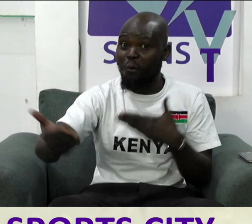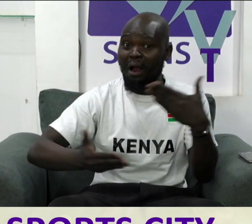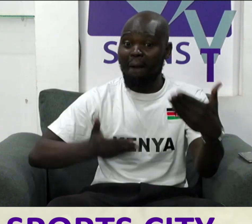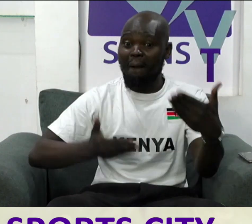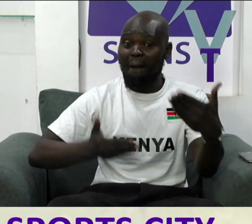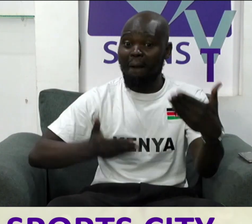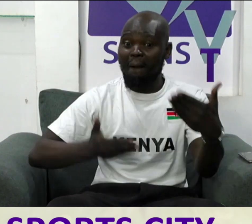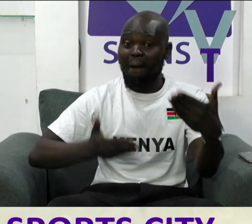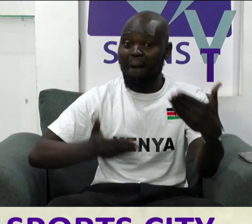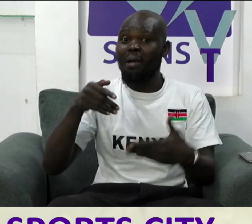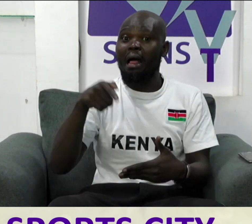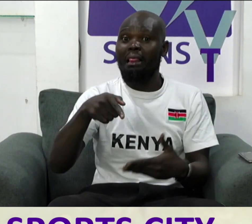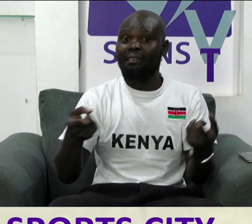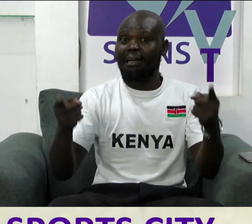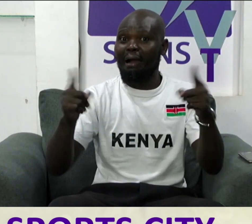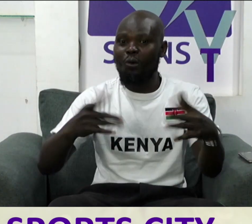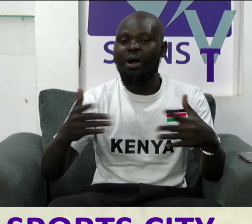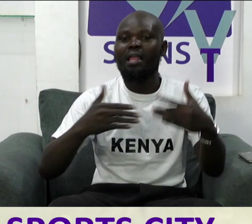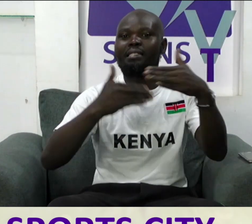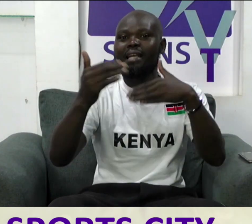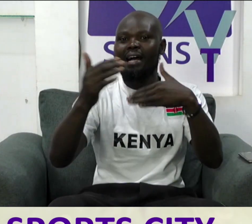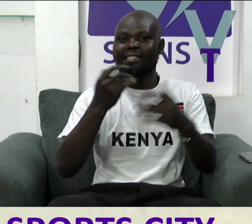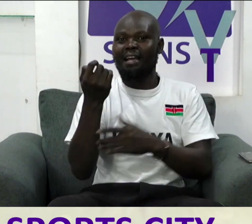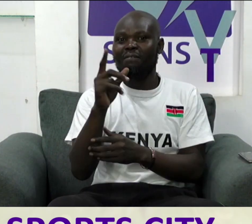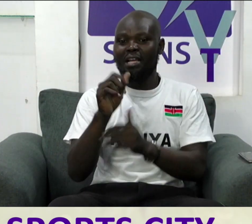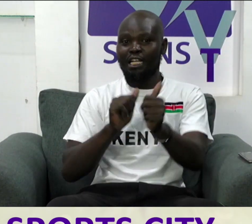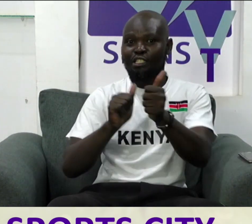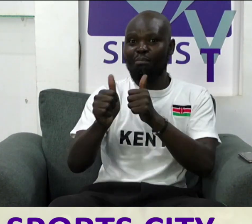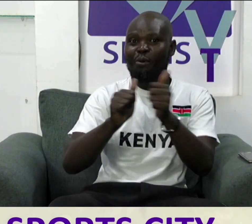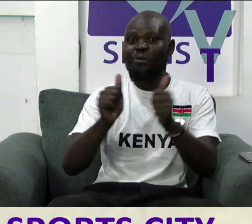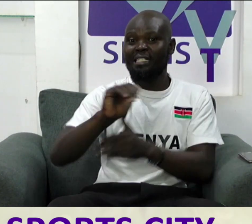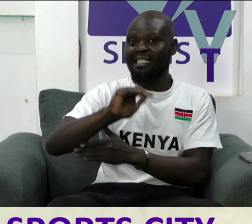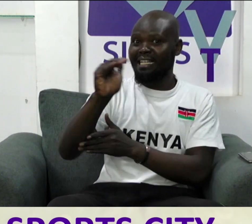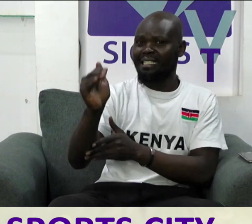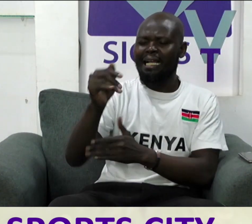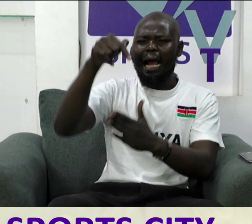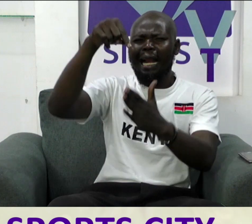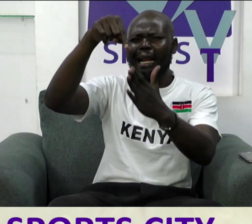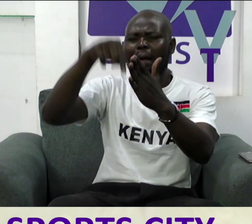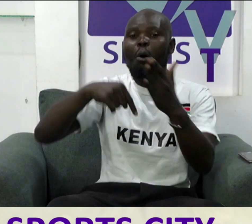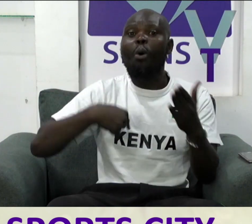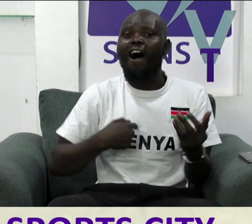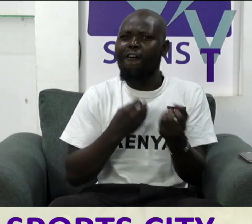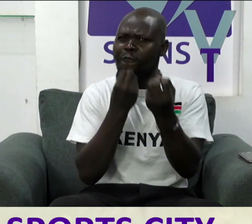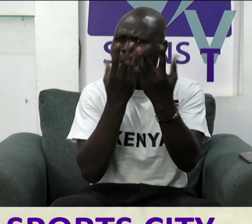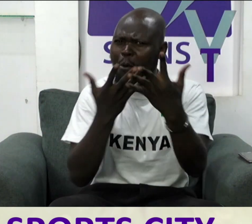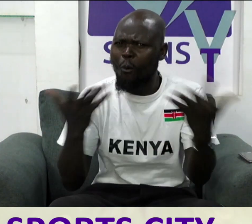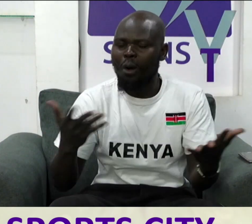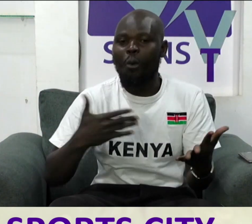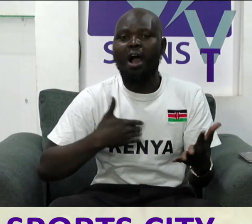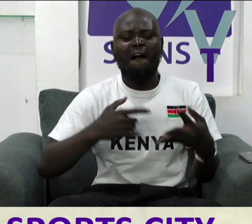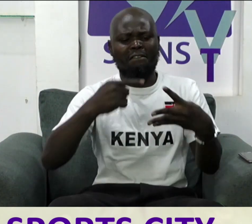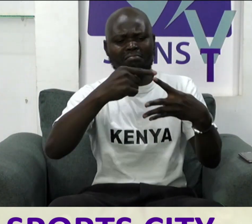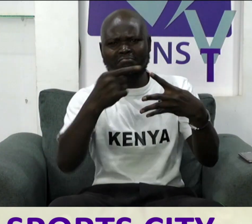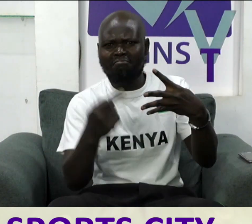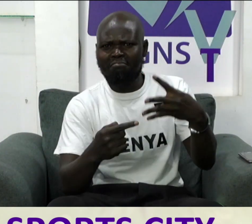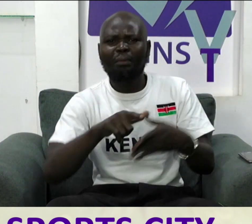Hello and good evening. Welcome to Science TV Sports City Extra, where